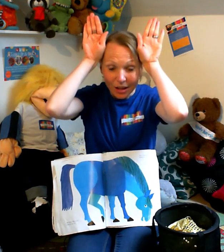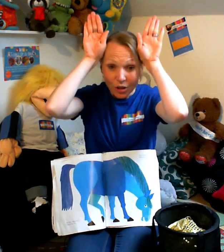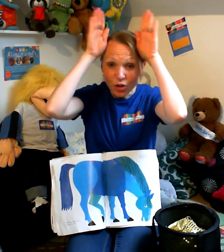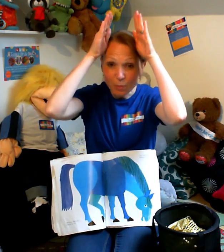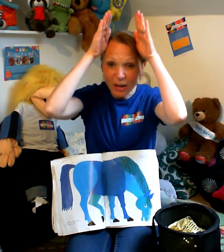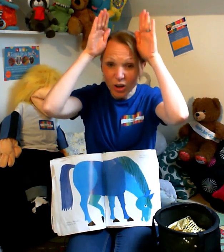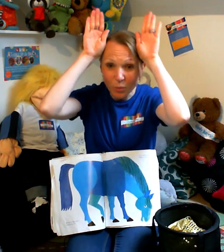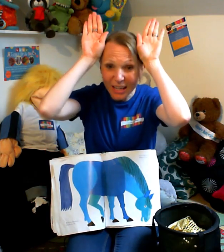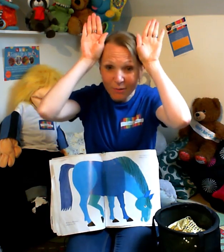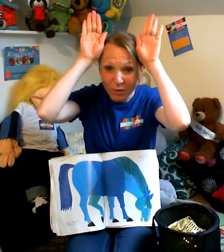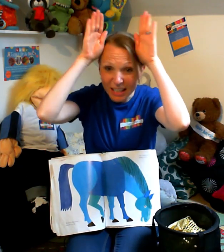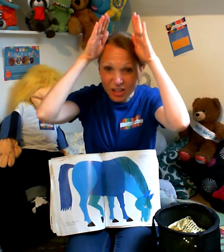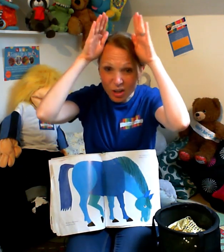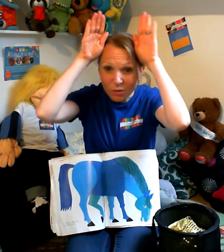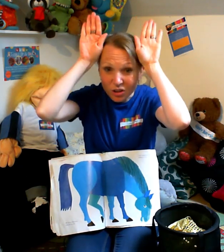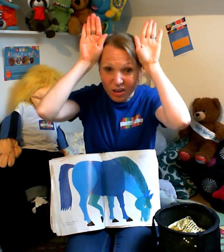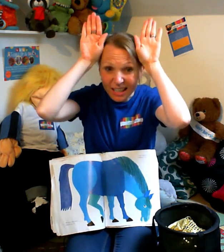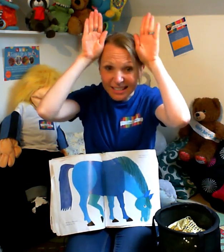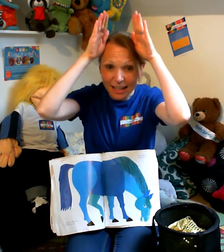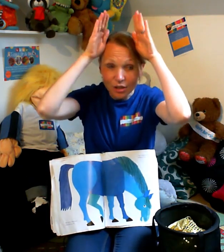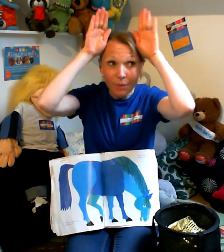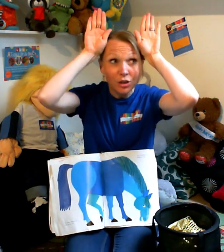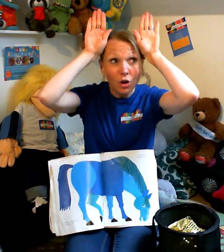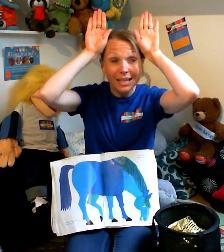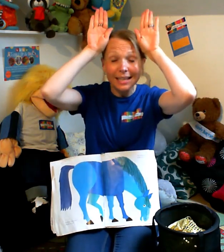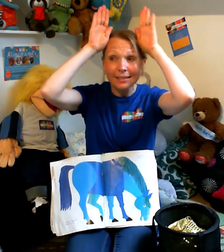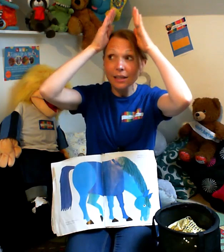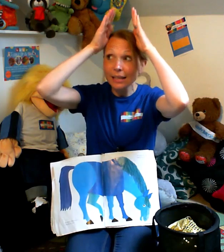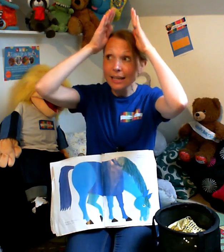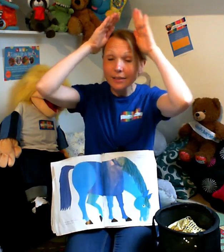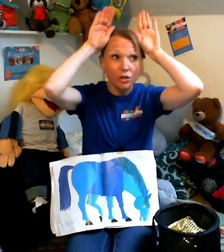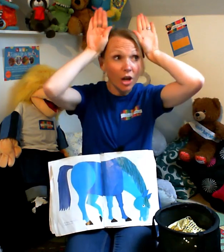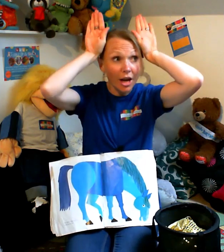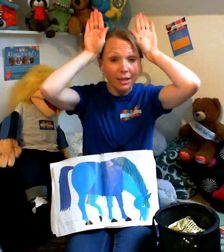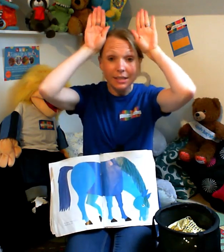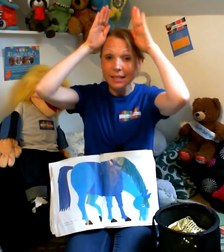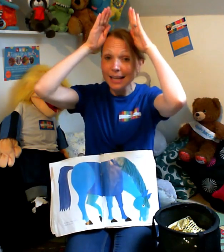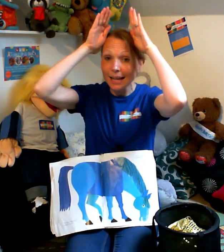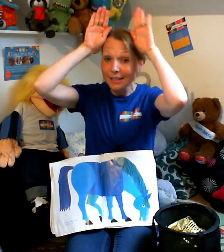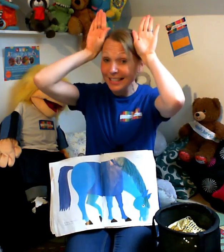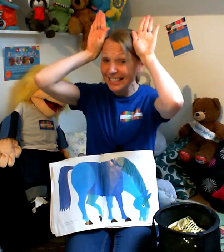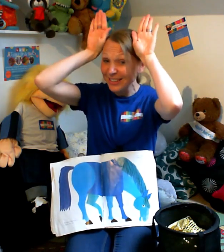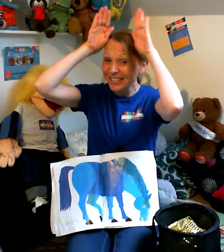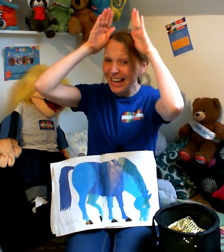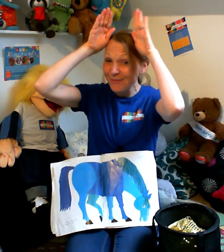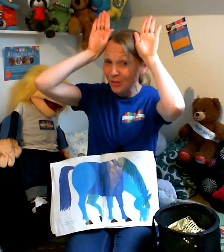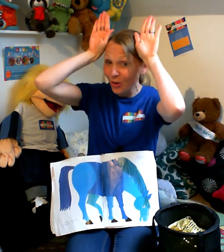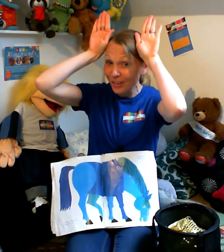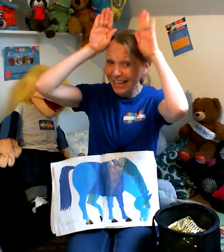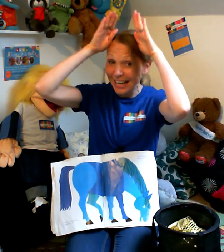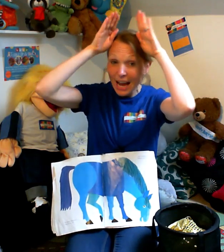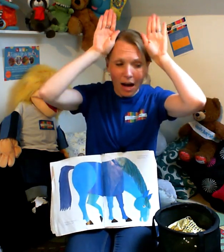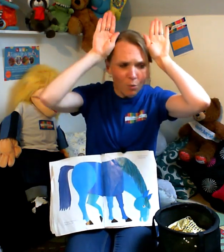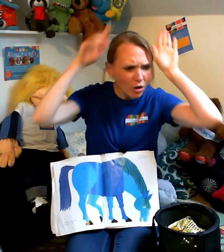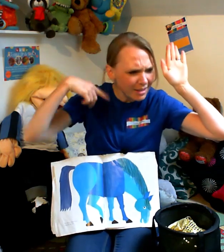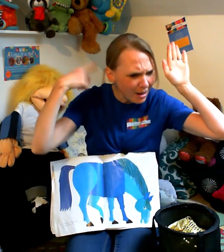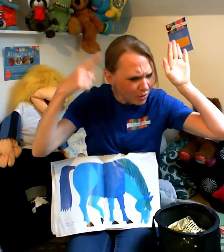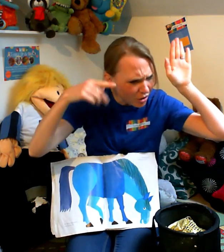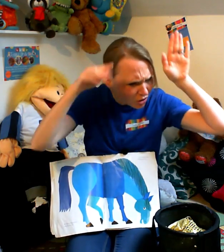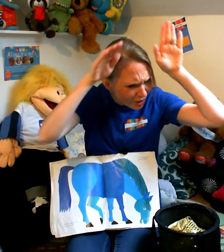Just because we never really do the donkey sign. So a donkey, his little ears can turn to the side. So this is our sign for donkey. And what sound does a donkey